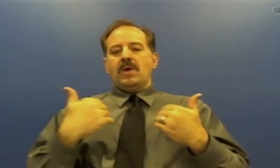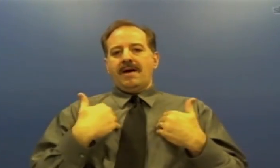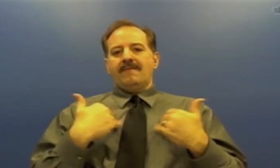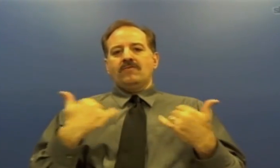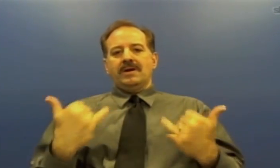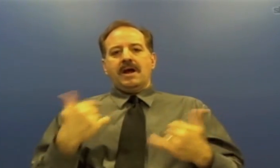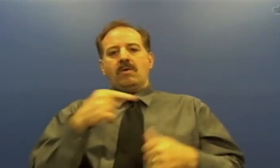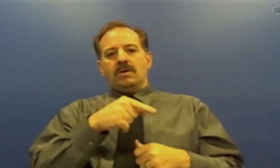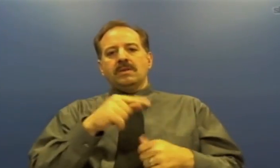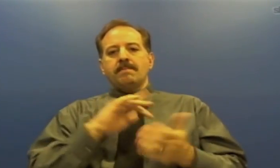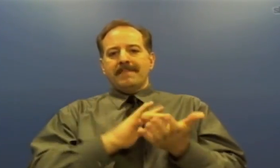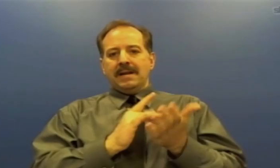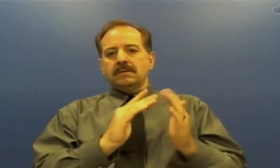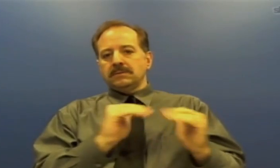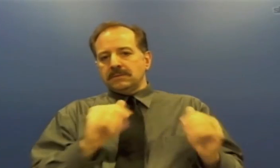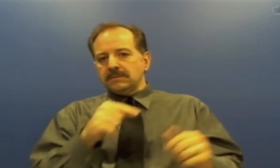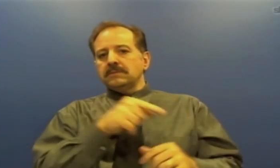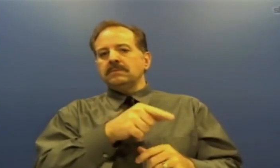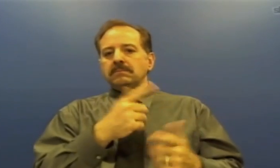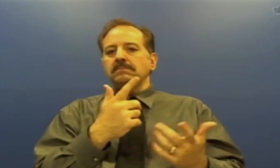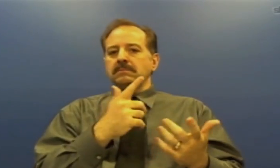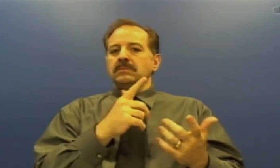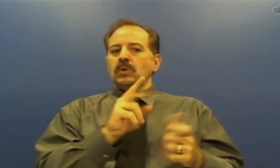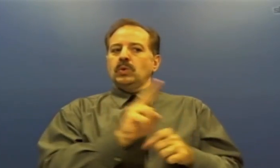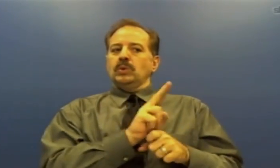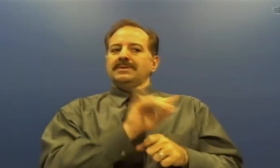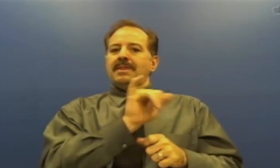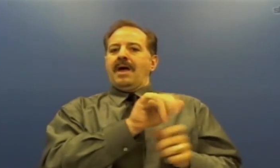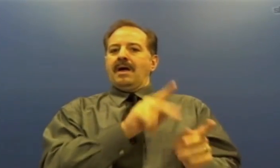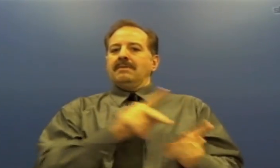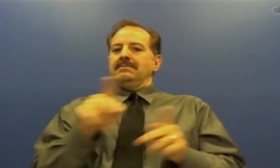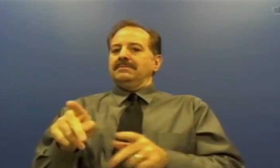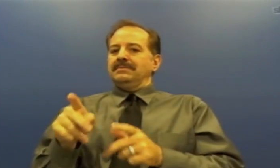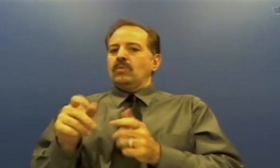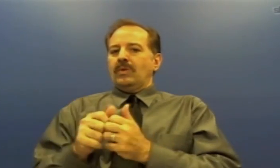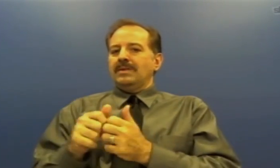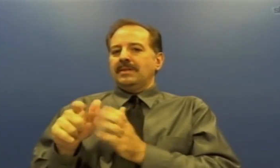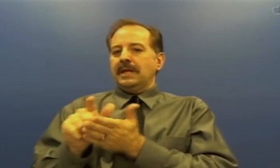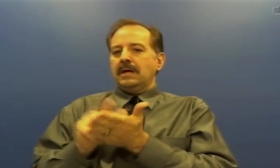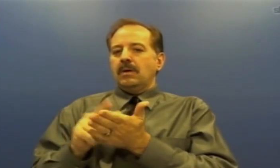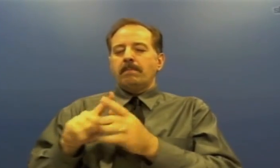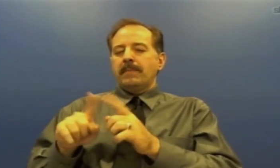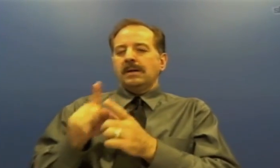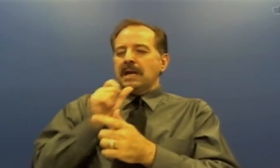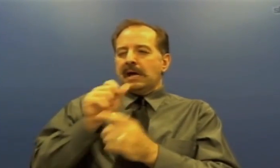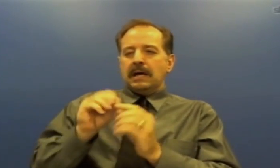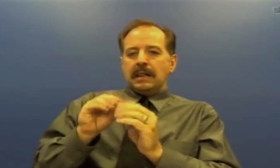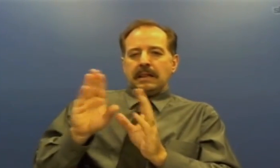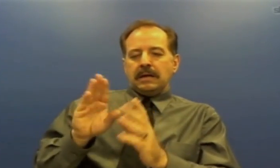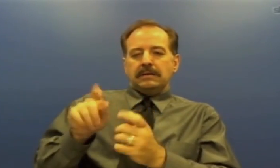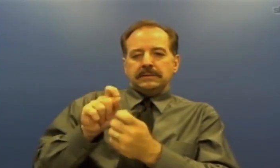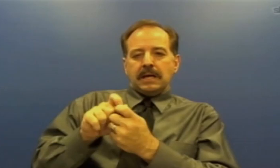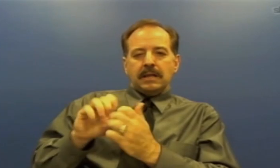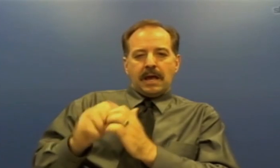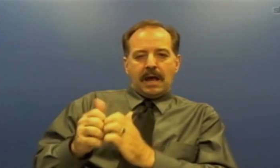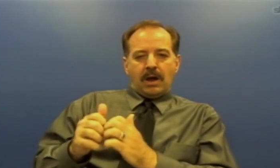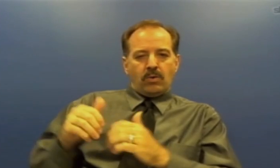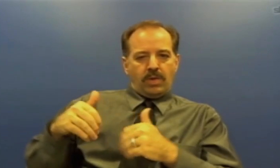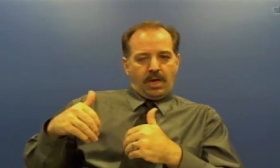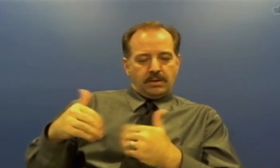making it the model. And we've seen it modeled in medical settings, but it's just not as easy to pick up that same kind